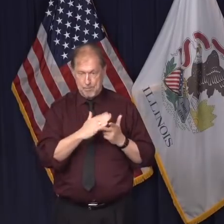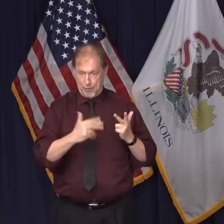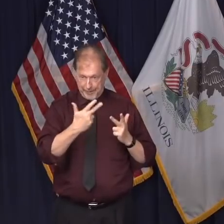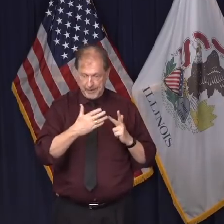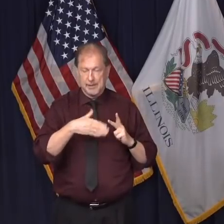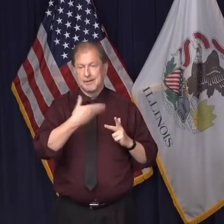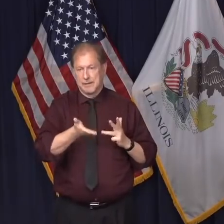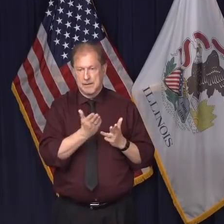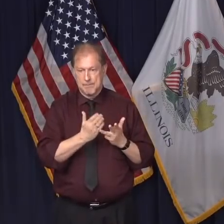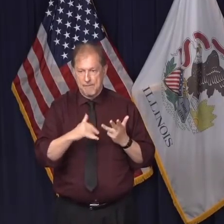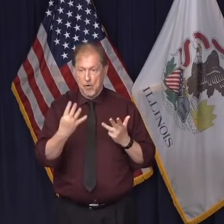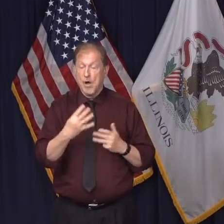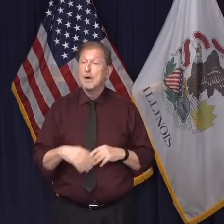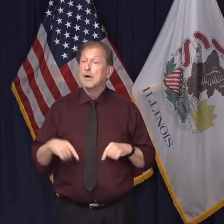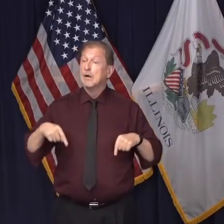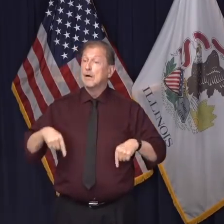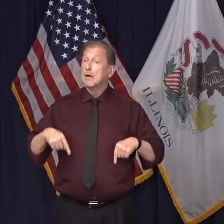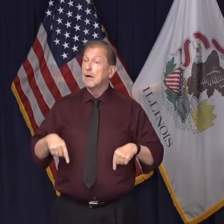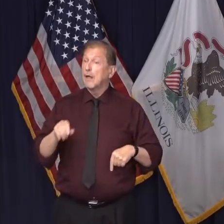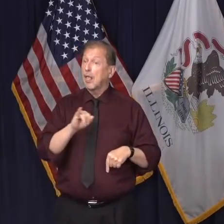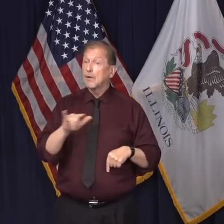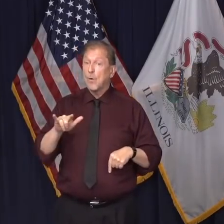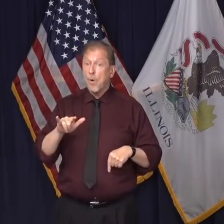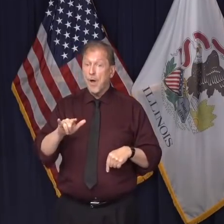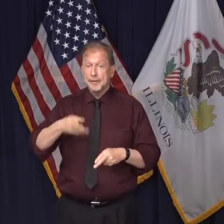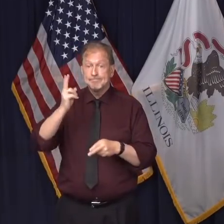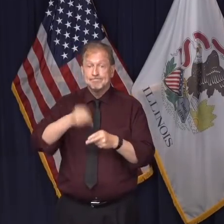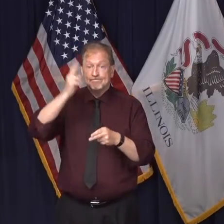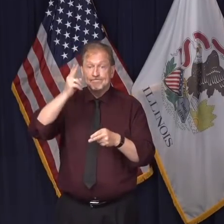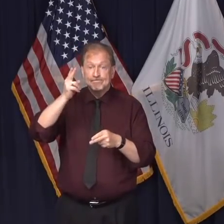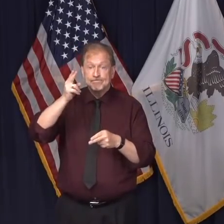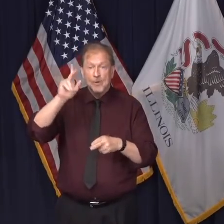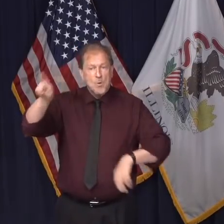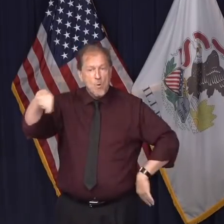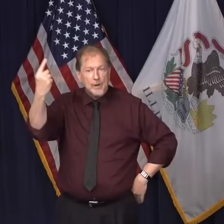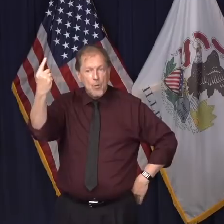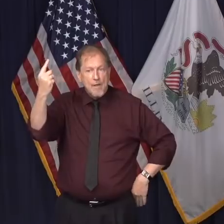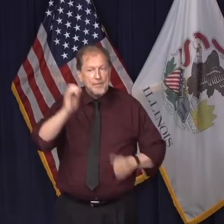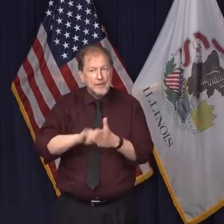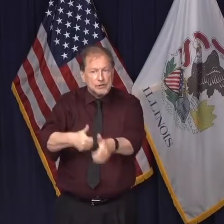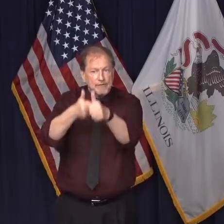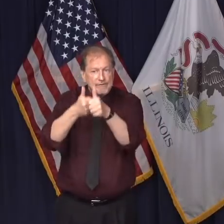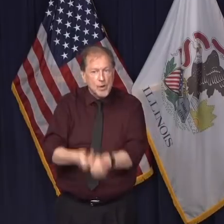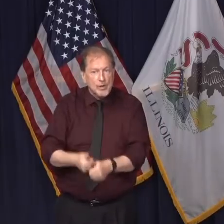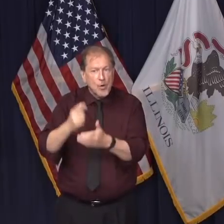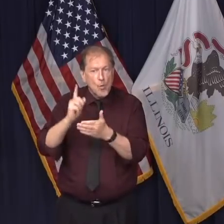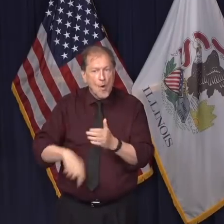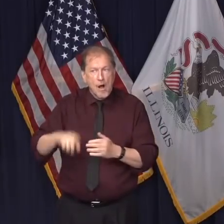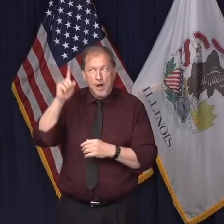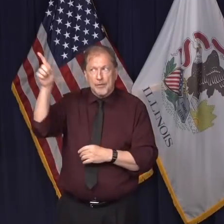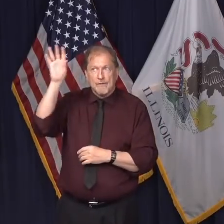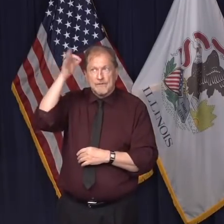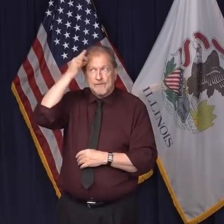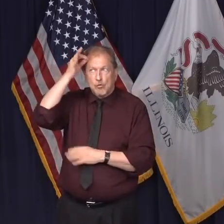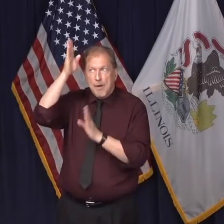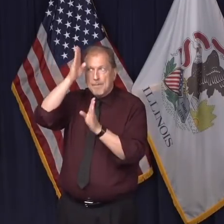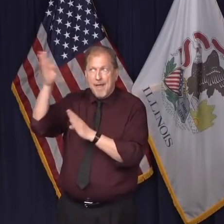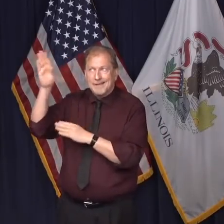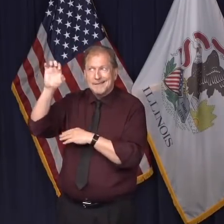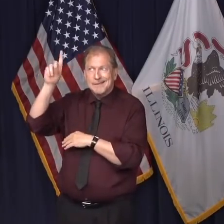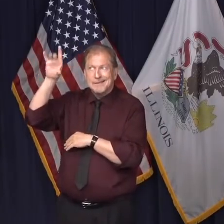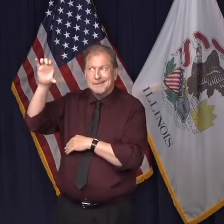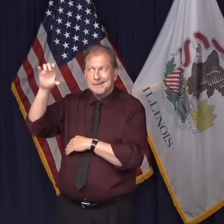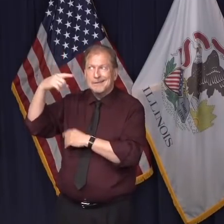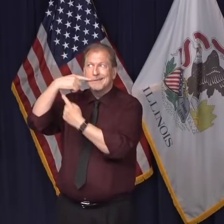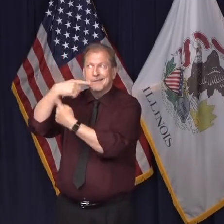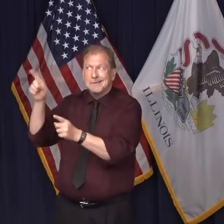just named as the only state in the United States that was meeting the guidelines that were set by the federal plan for